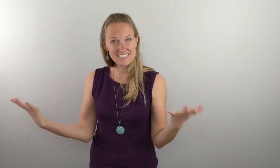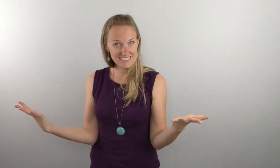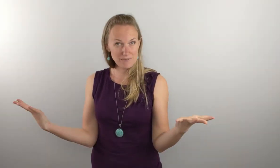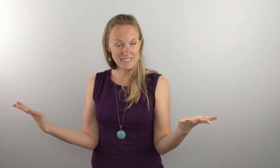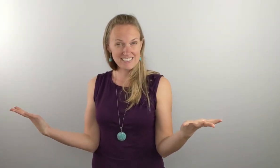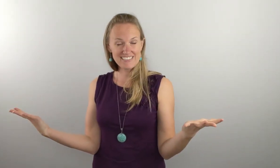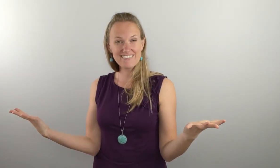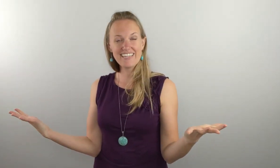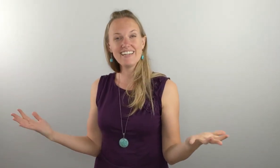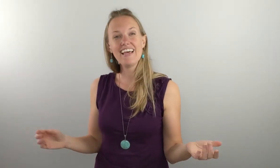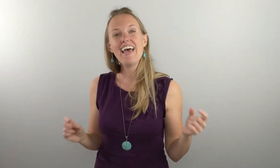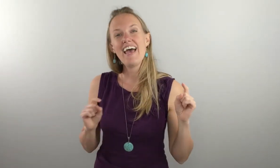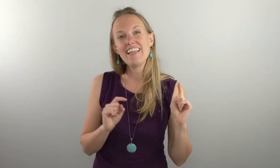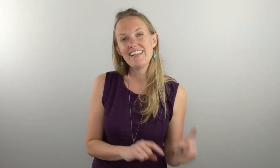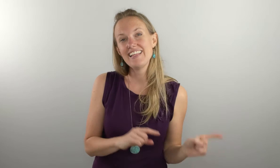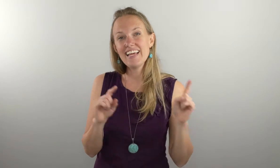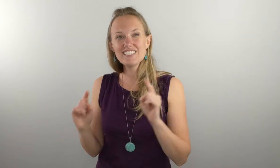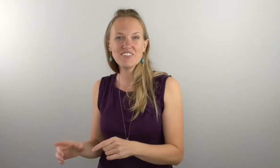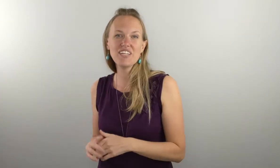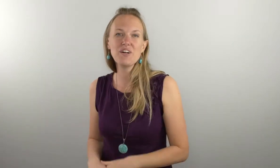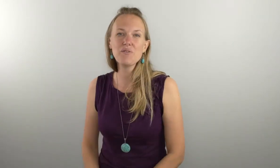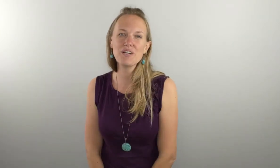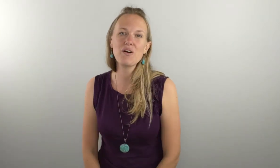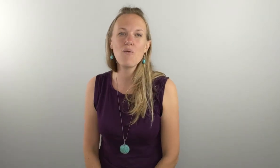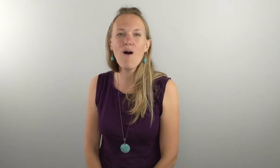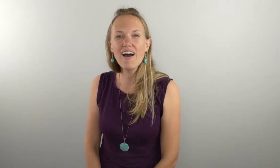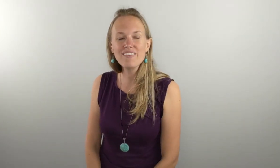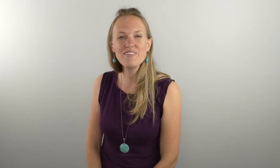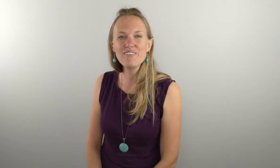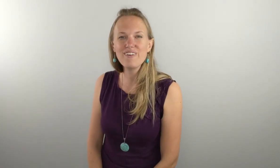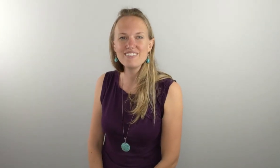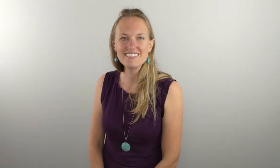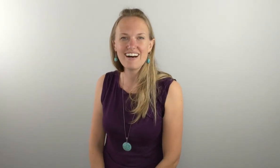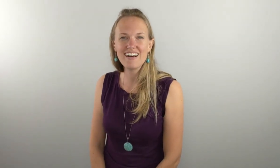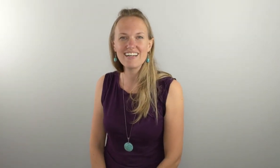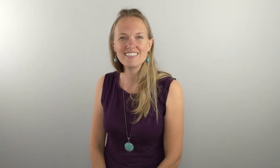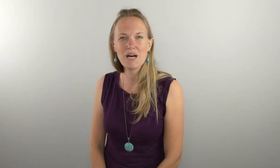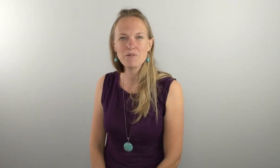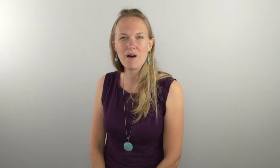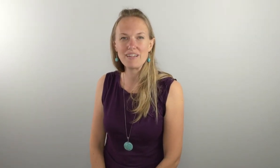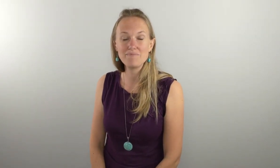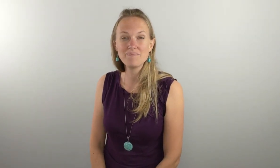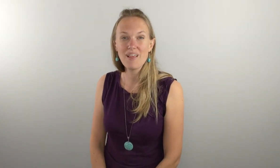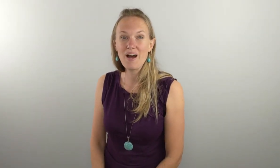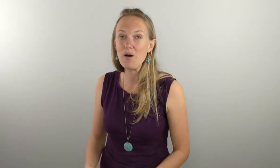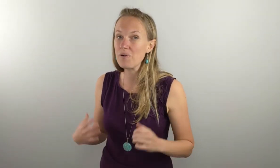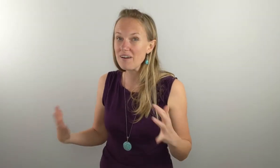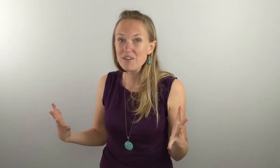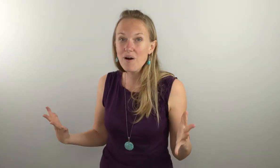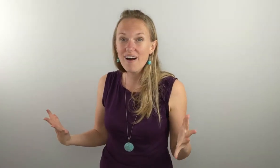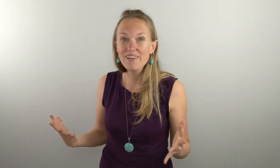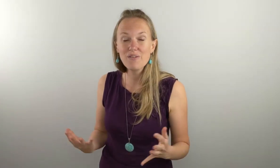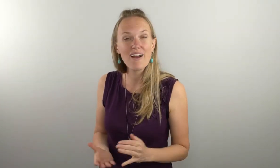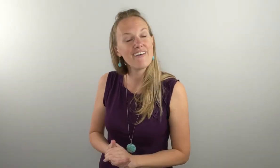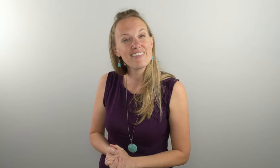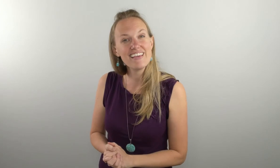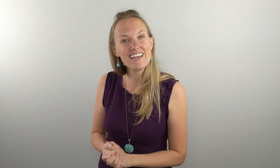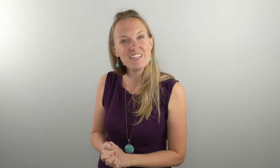as much as you need. And in the next video, we're going to walk through the whole song top to bottom. Hope wherever you are healthy and you